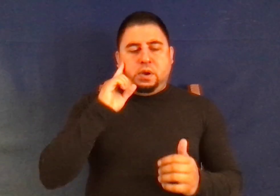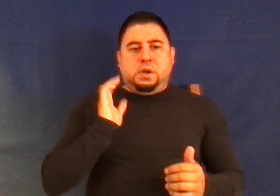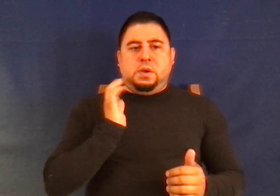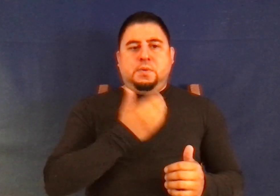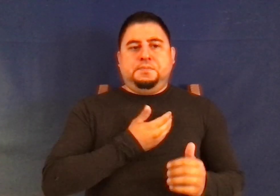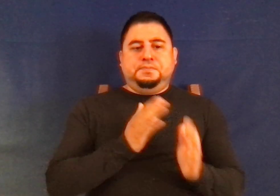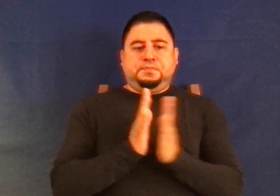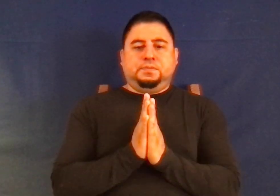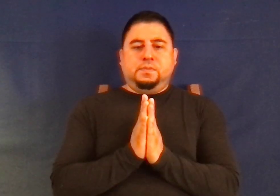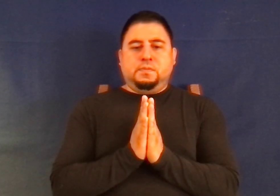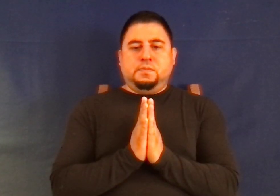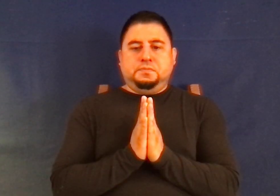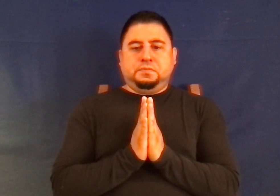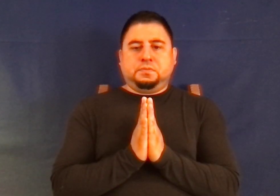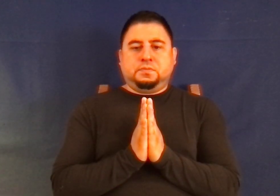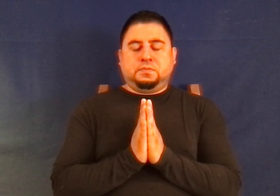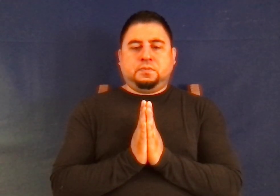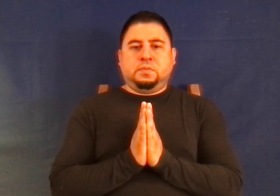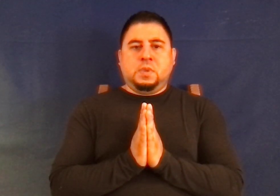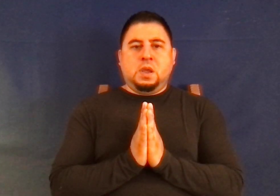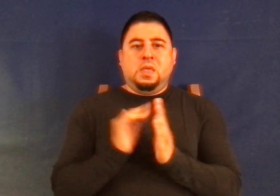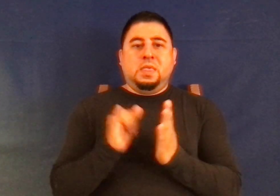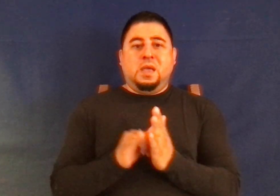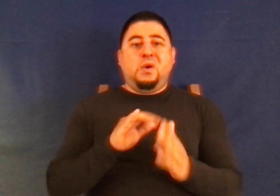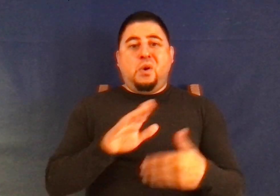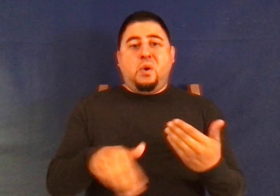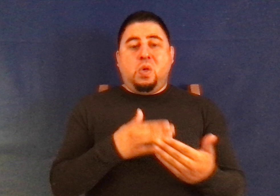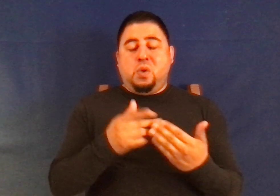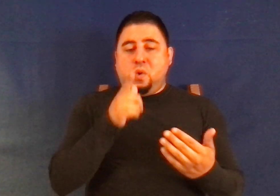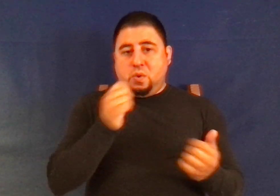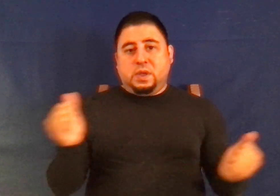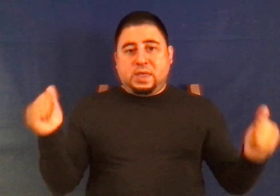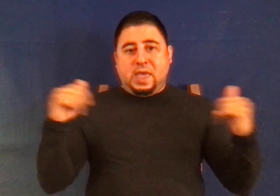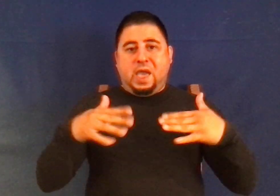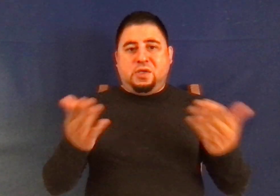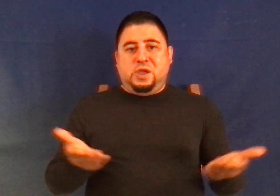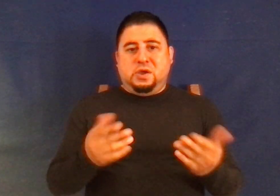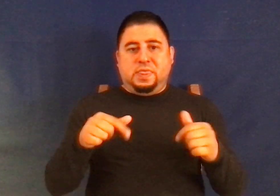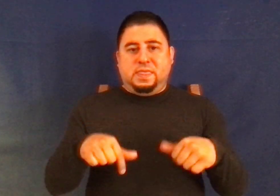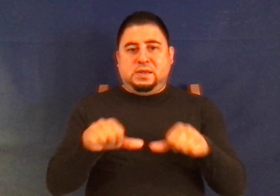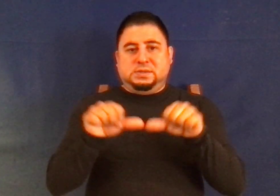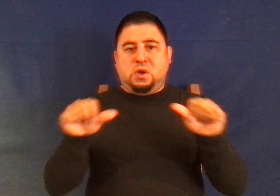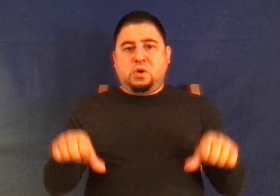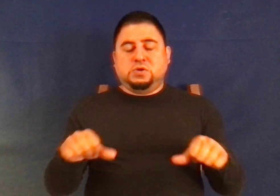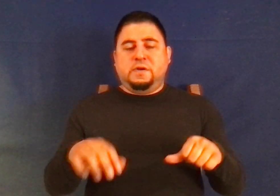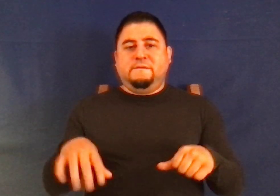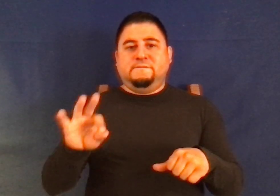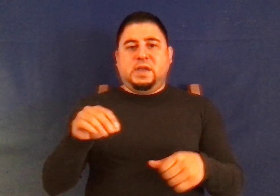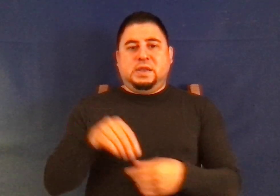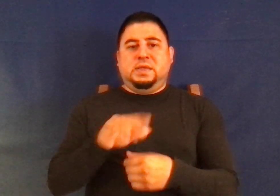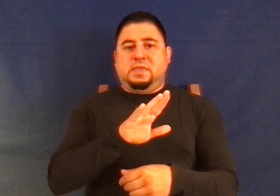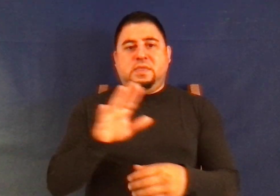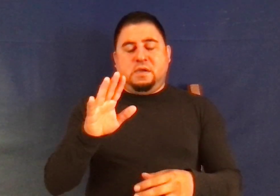Lord, hear our prayer. That all who gather at this table find in their faith the strength to